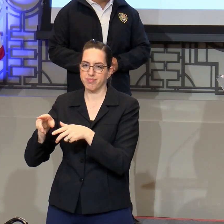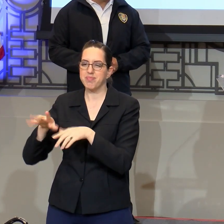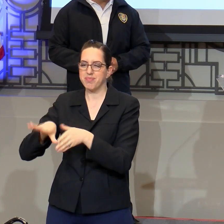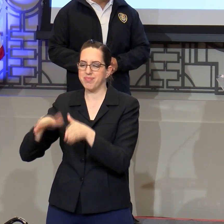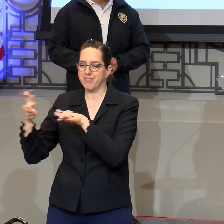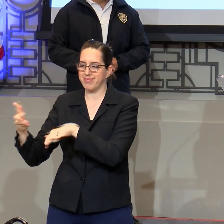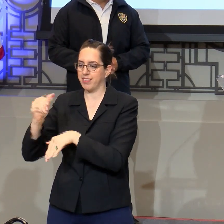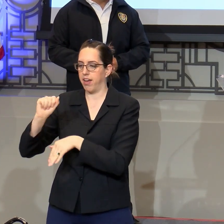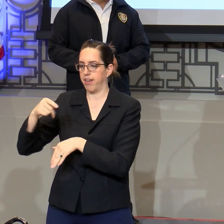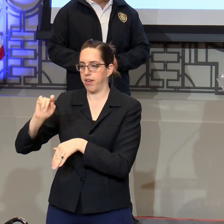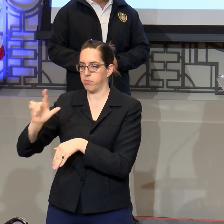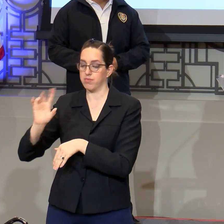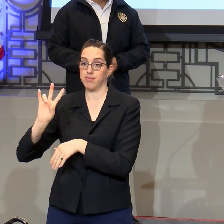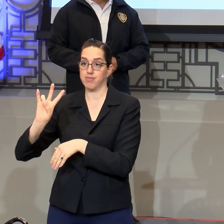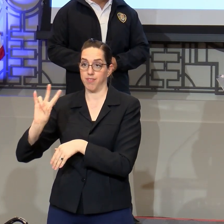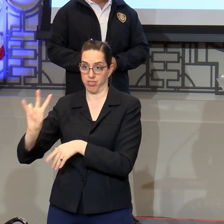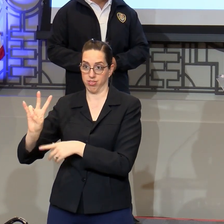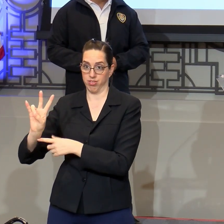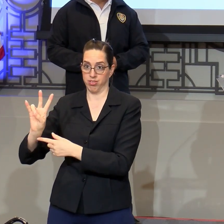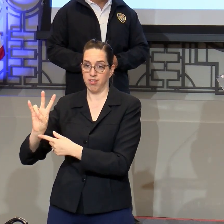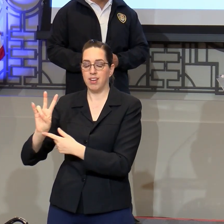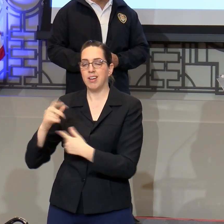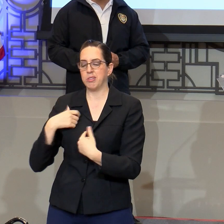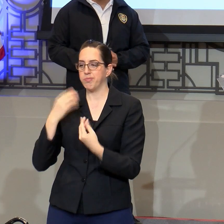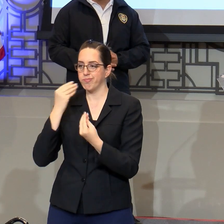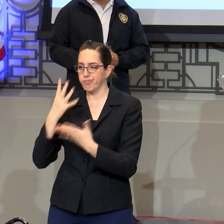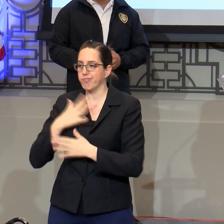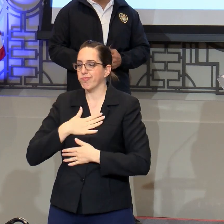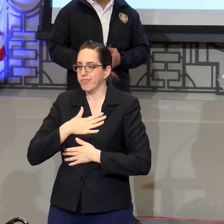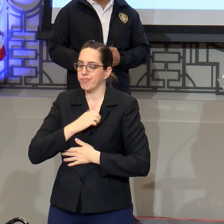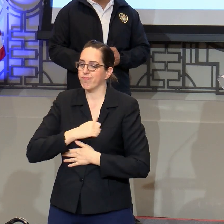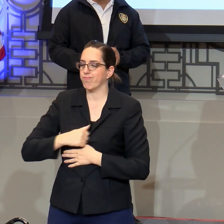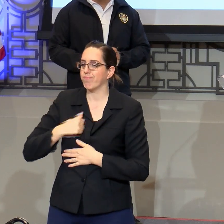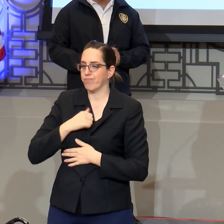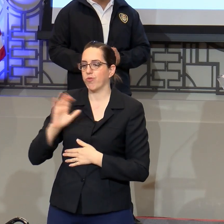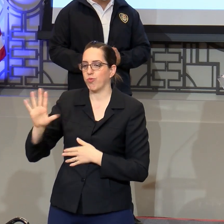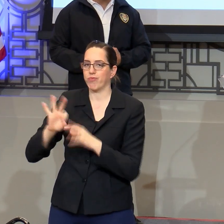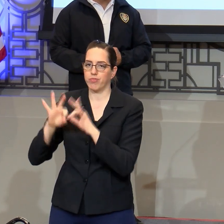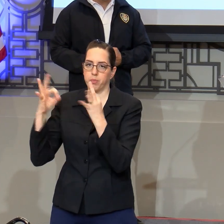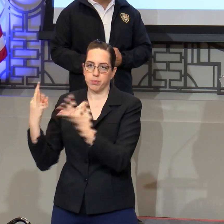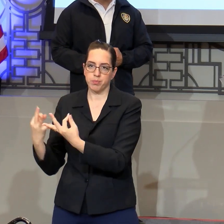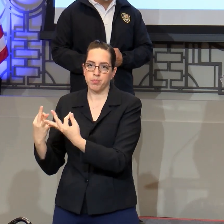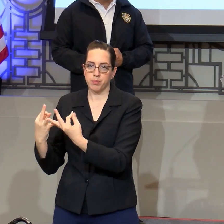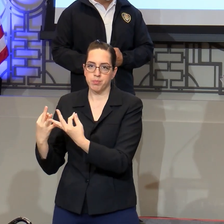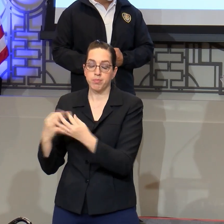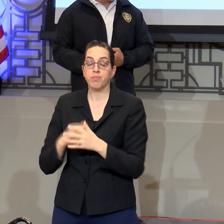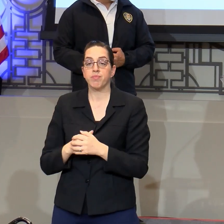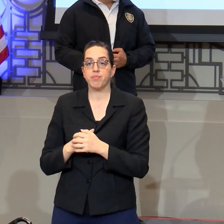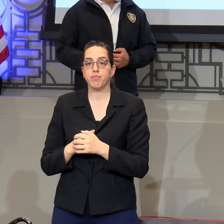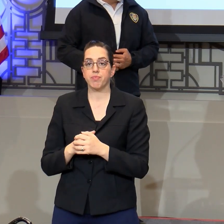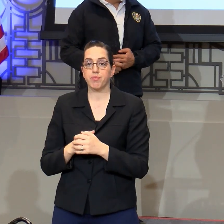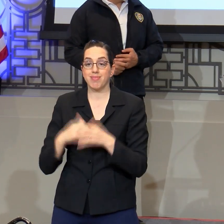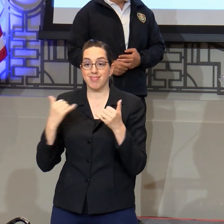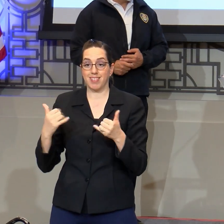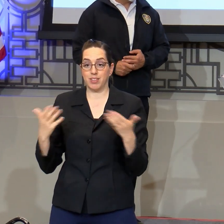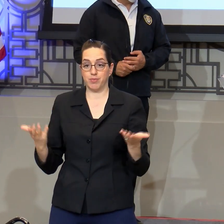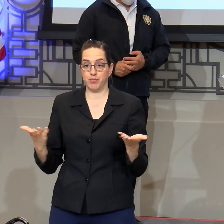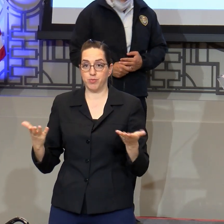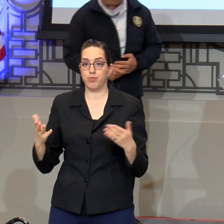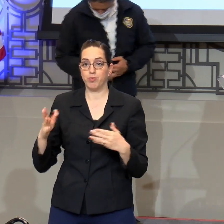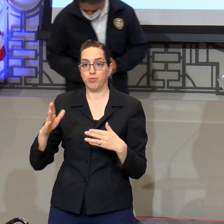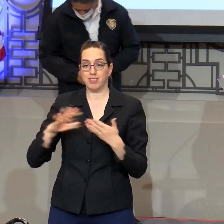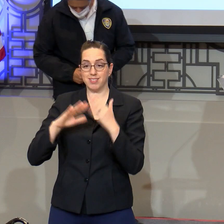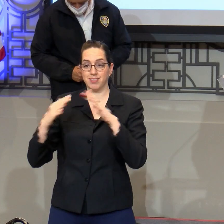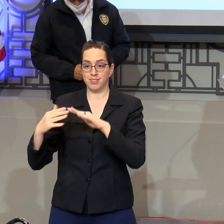on April the 7th. I want to send my condolences to both of their families. And as far as City of Houston, as